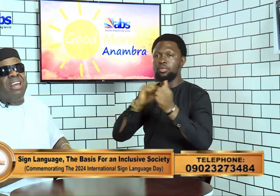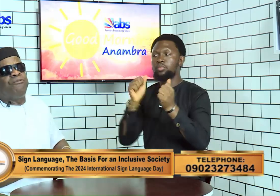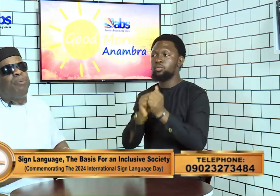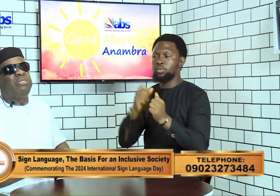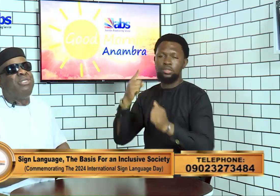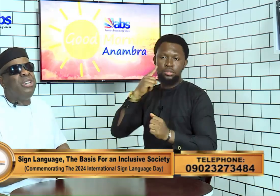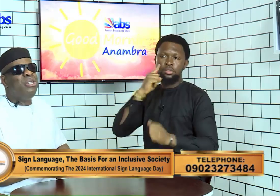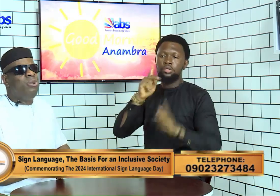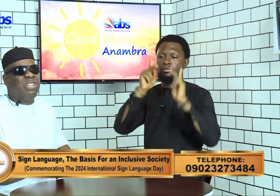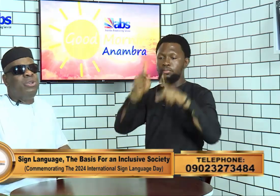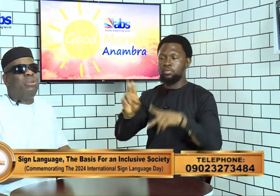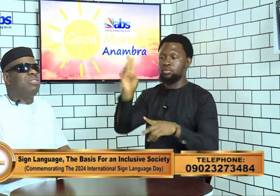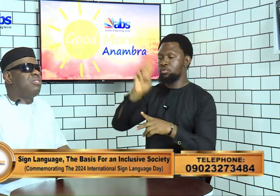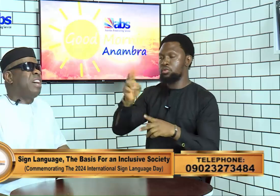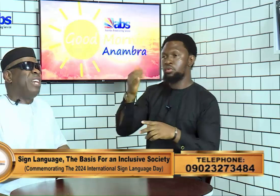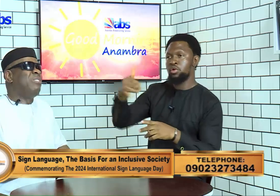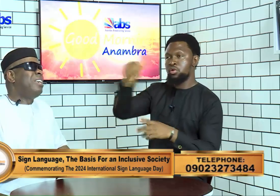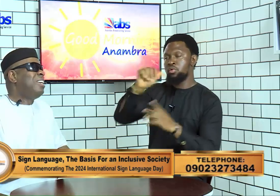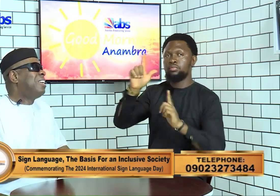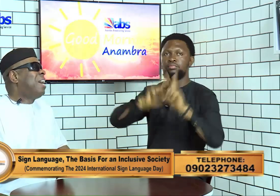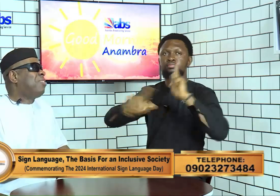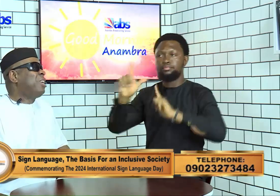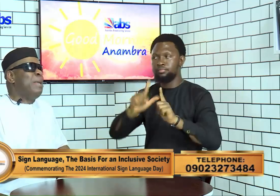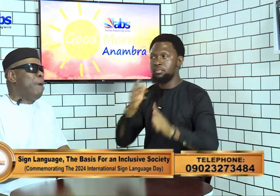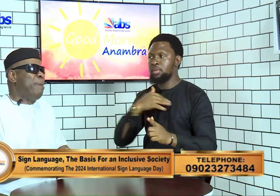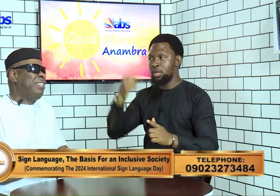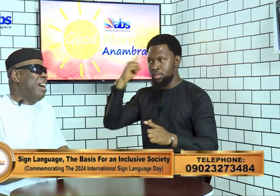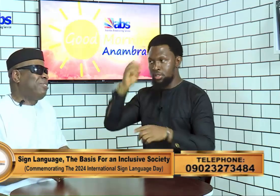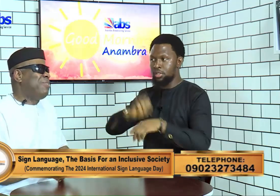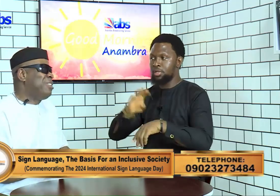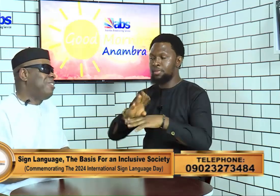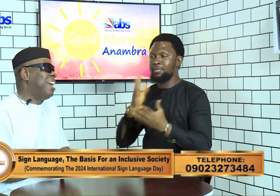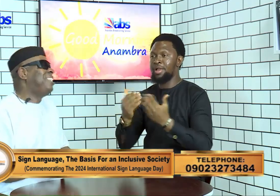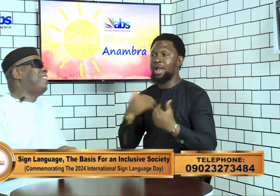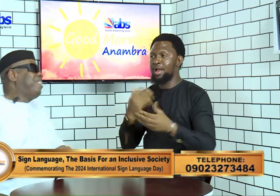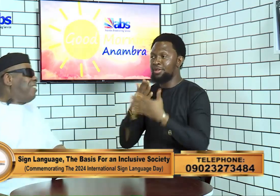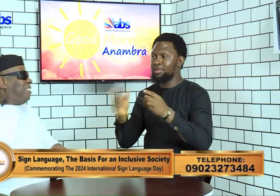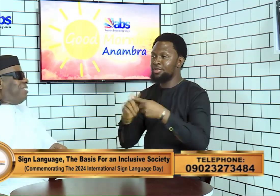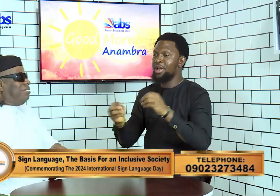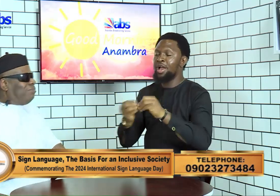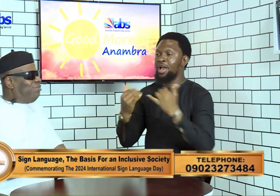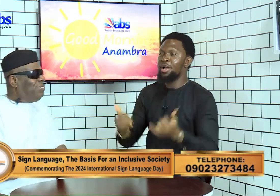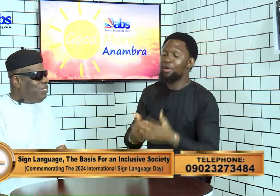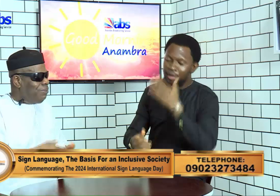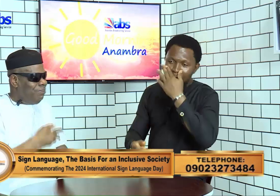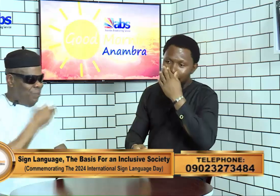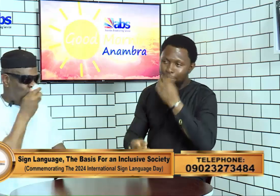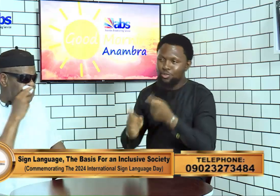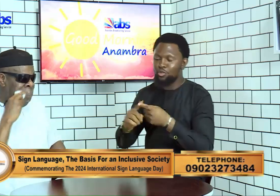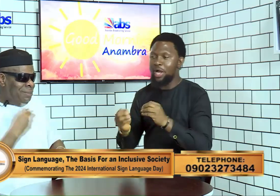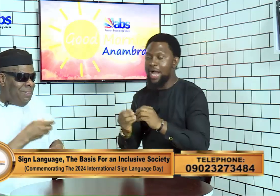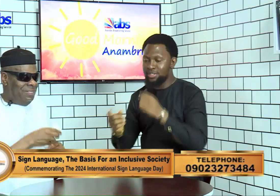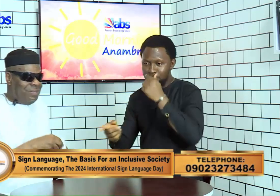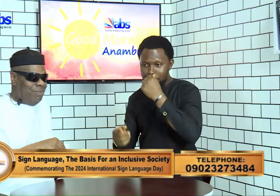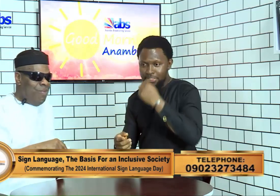a deaf person using those signs. I think Imam might have something to add here. Okay,